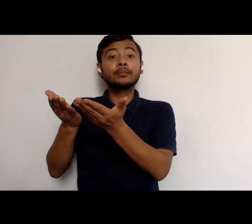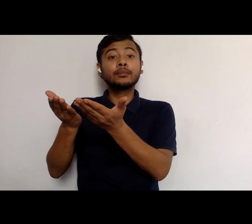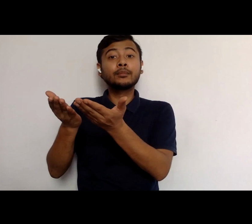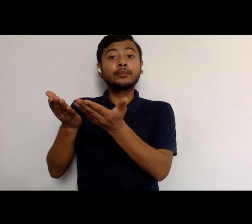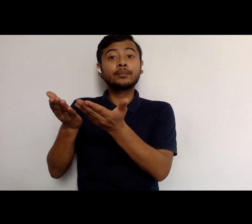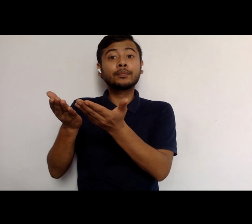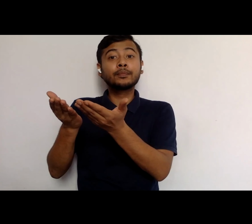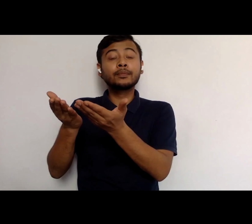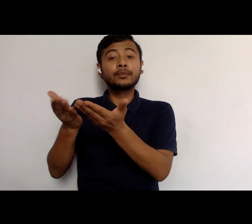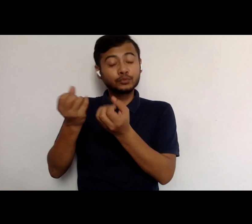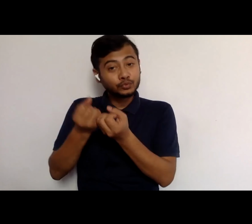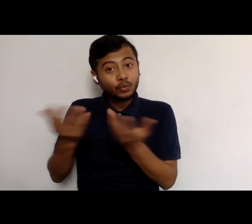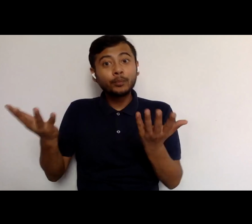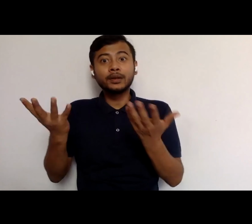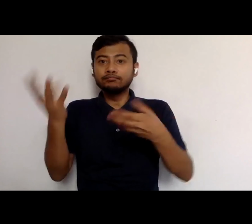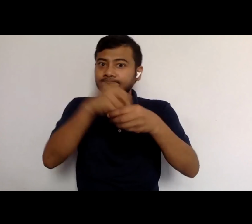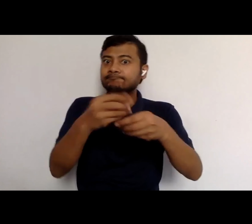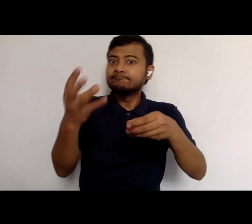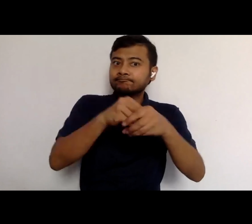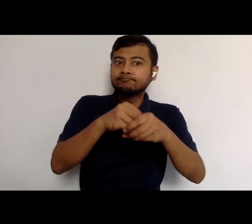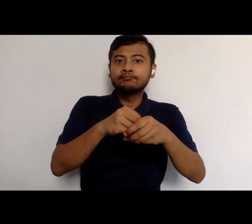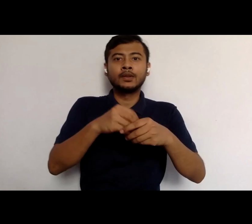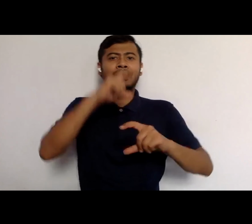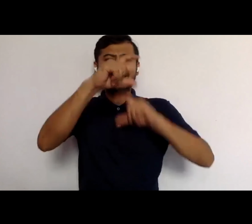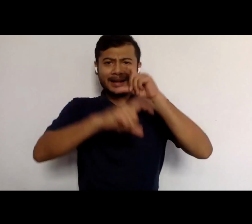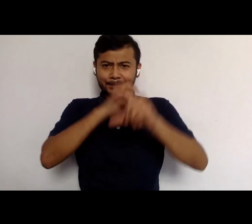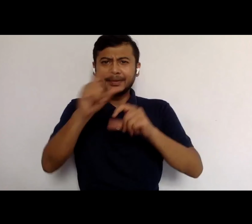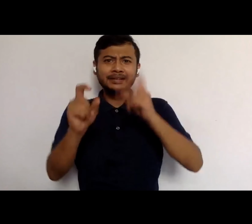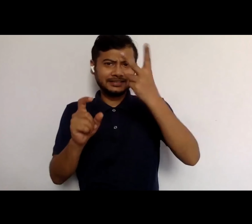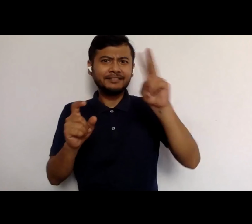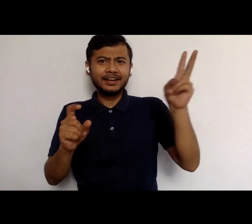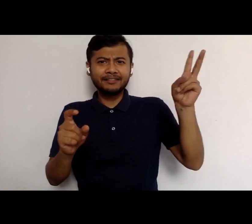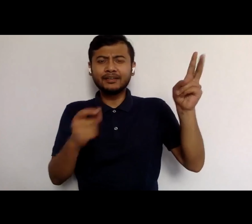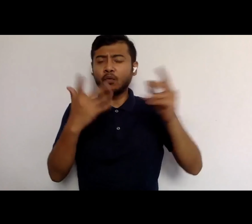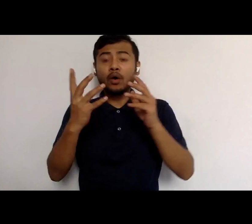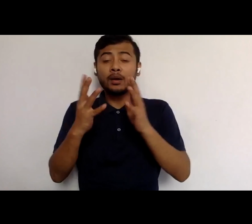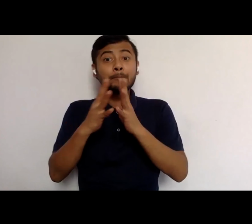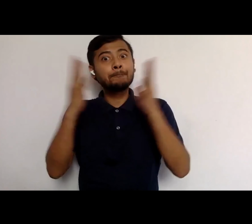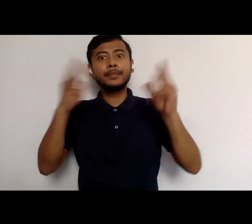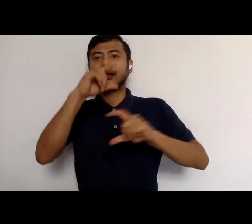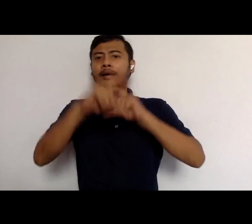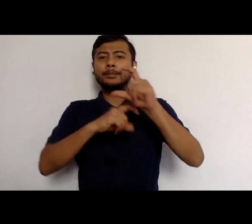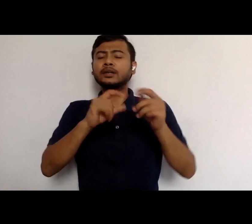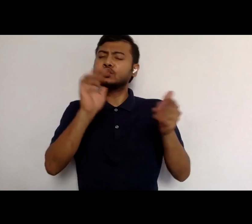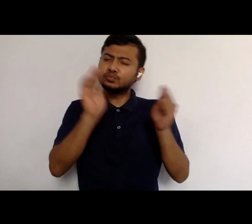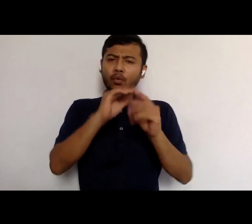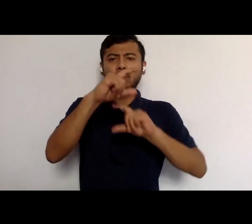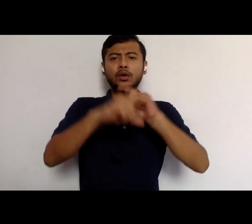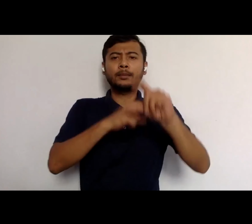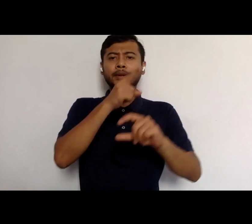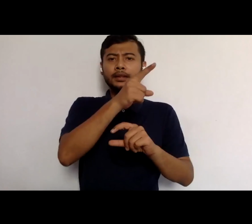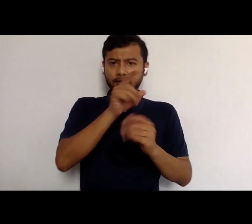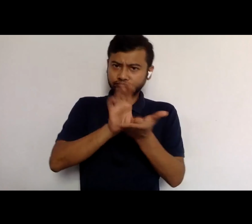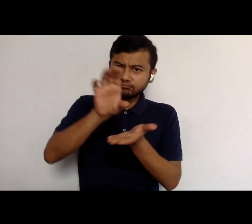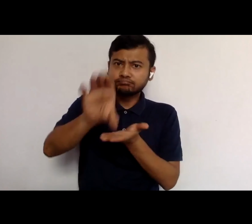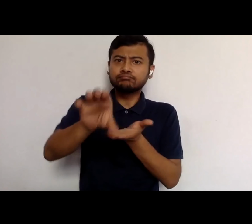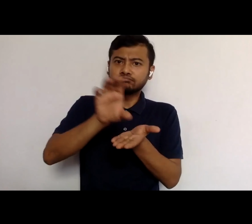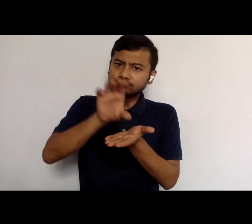local entrepreneurs and huge economy benefits resulting from broadband usage. PM1 can result into a